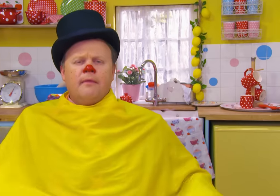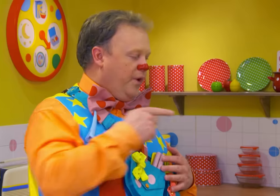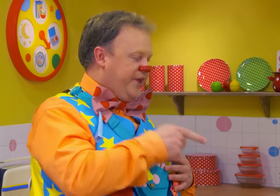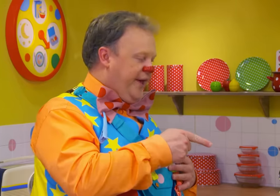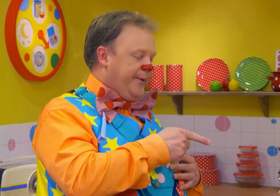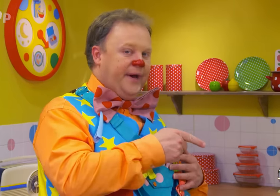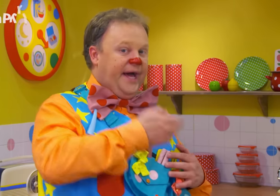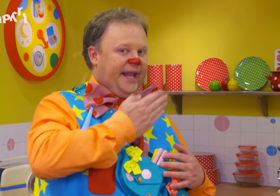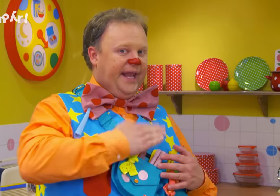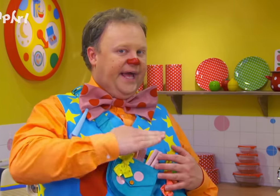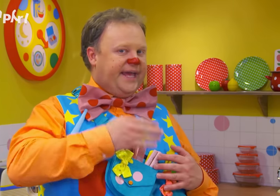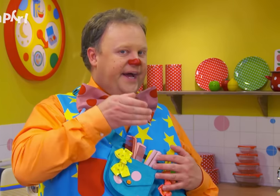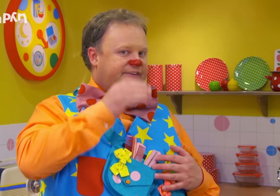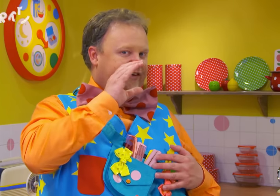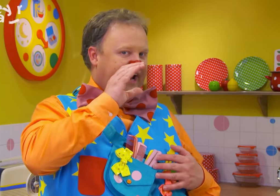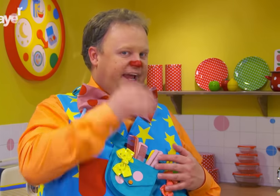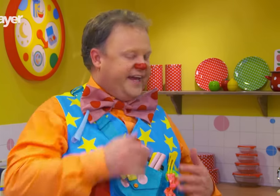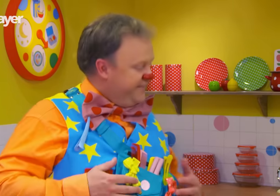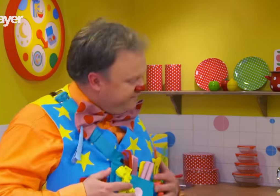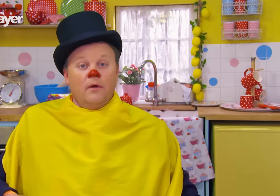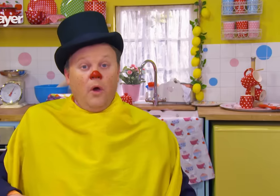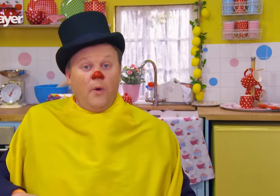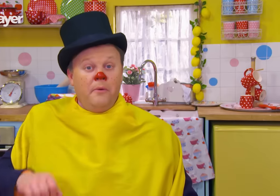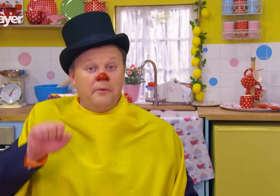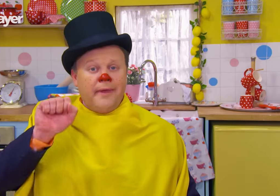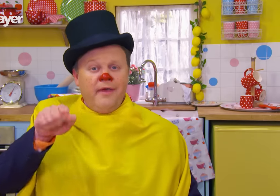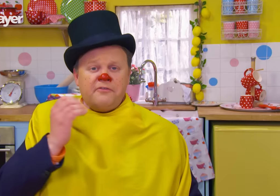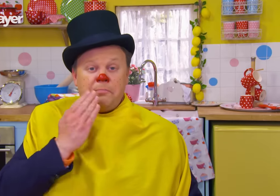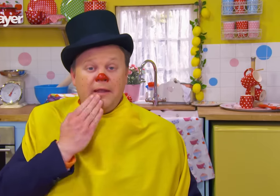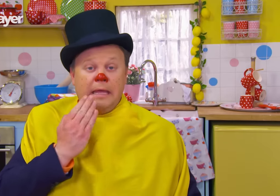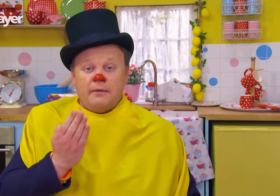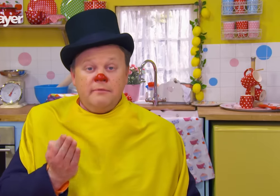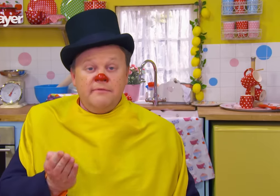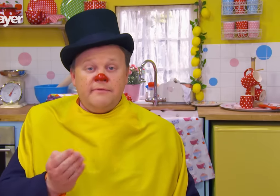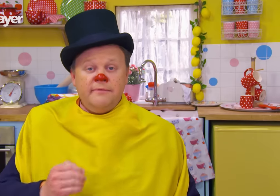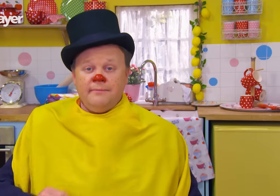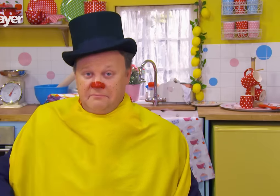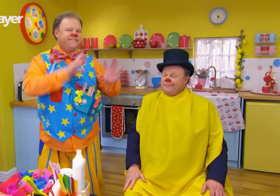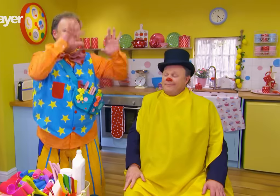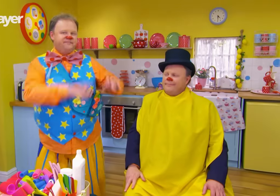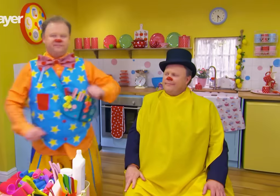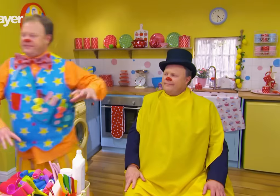Would you like a drink? Oh, yes, please.